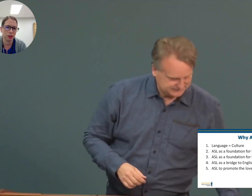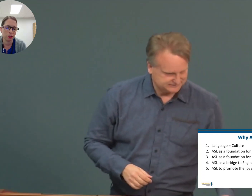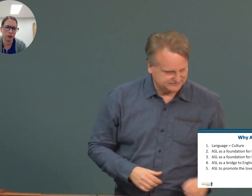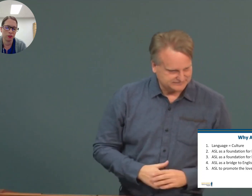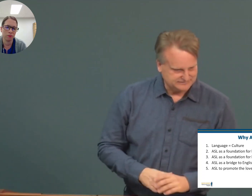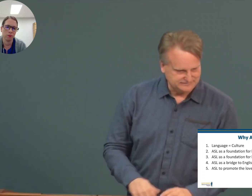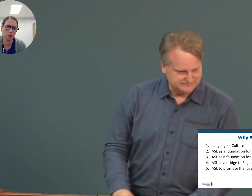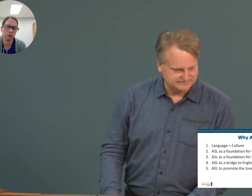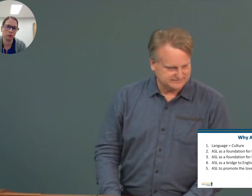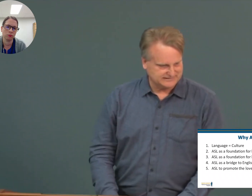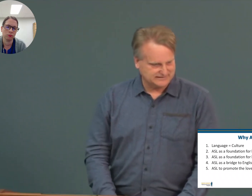skills.